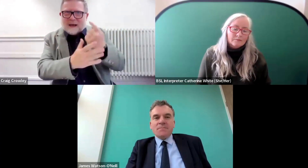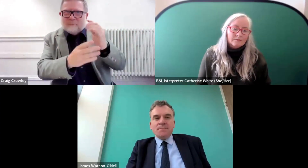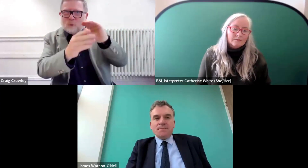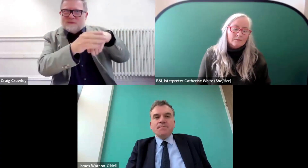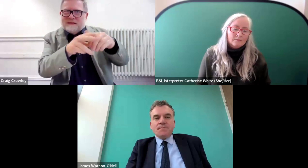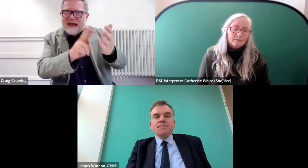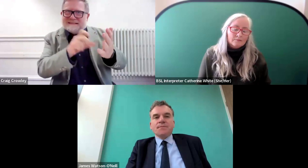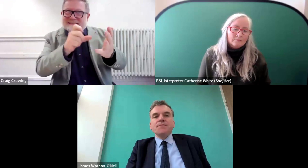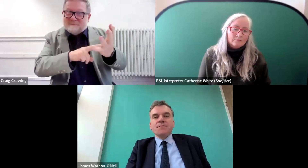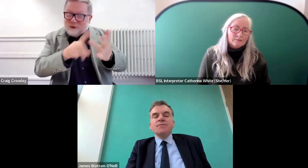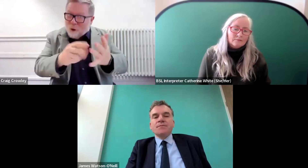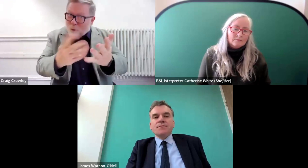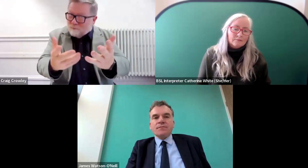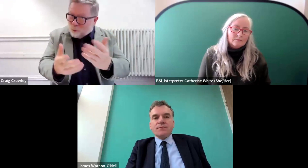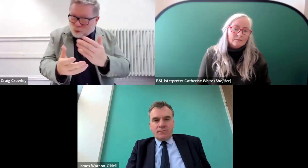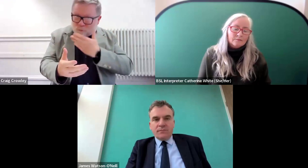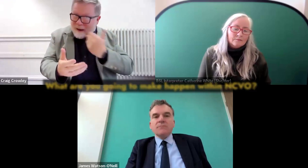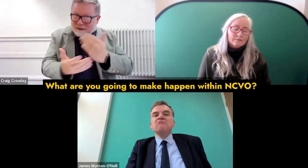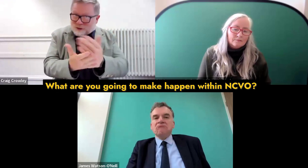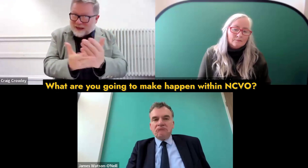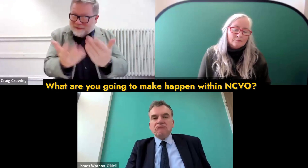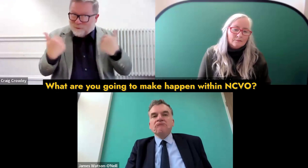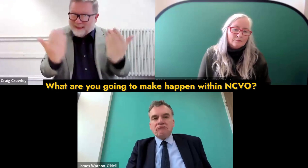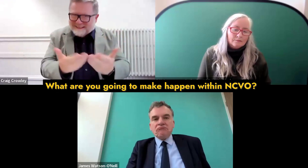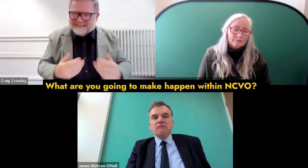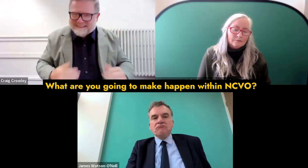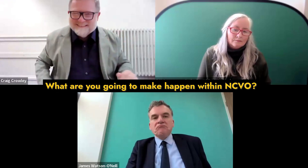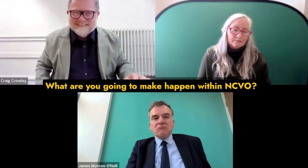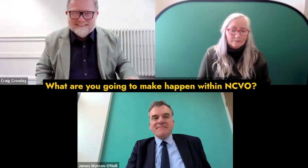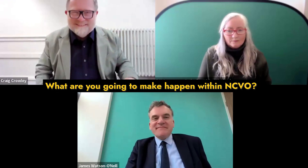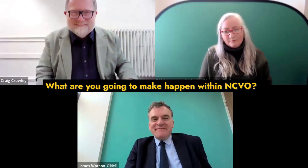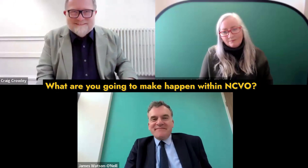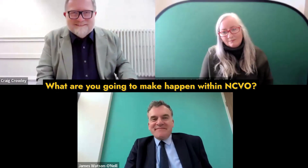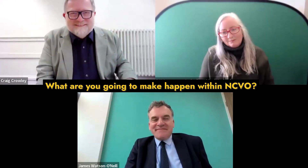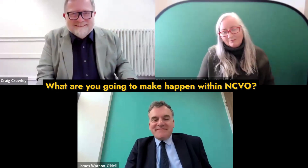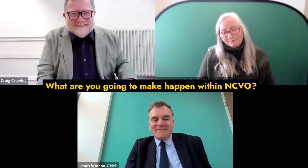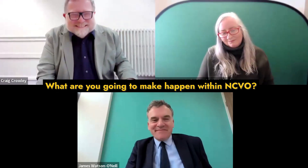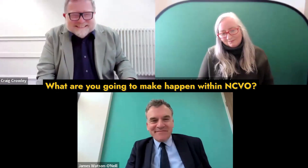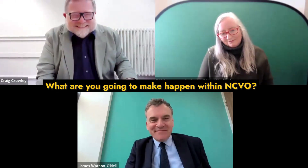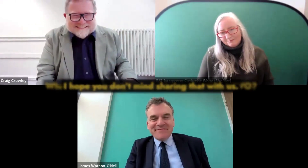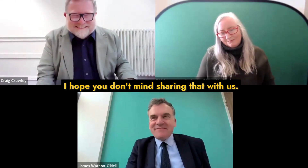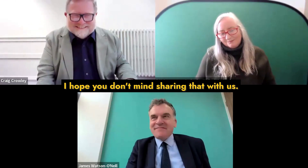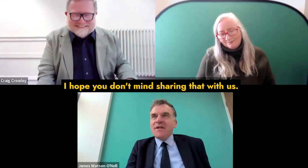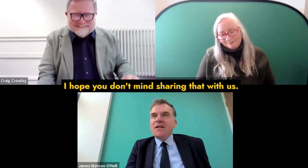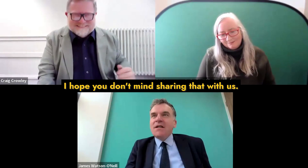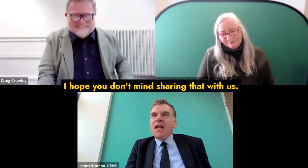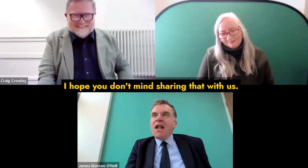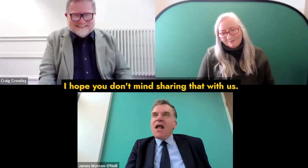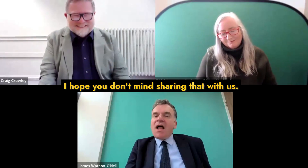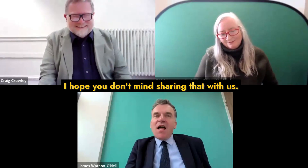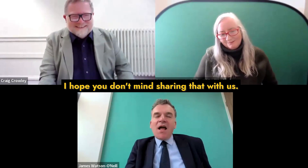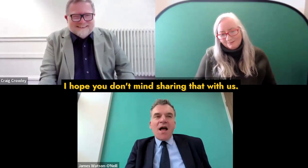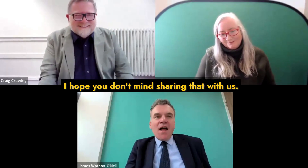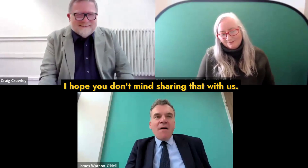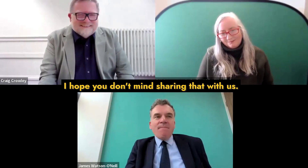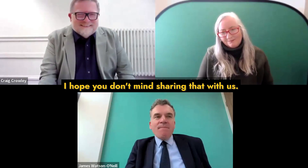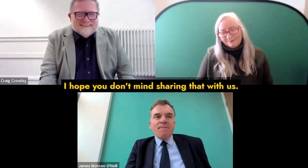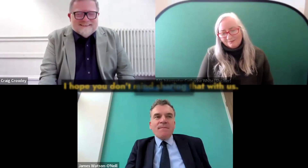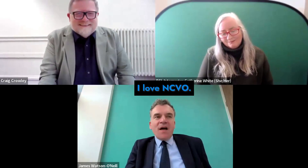your ambition? What are you going to make happen within NCVO? I hope you don't mind sharing that with